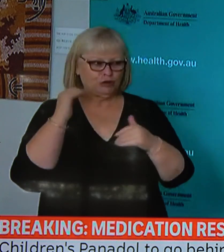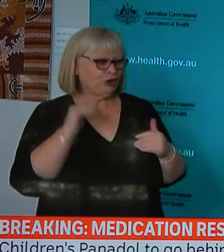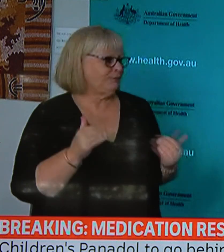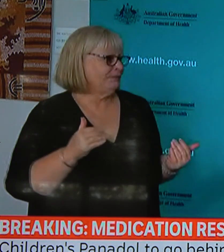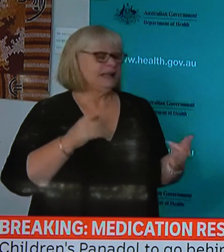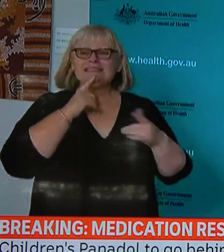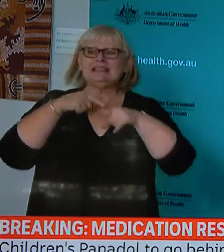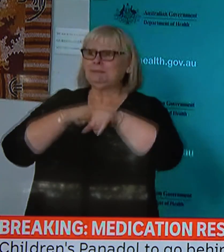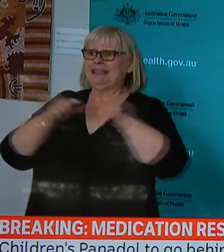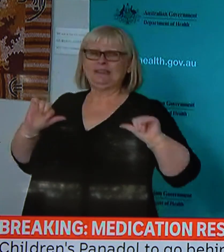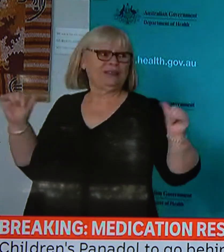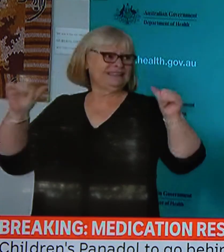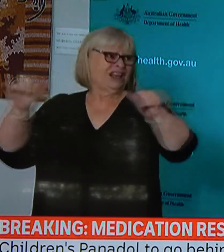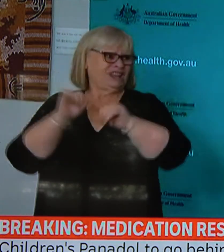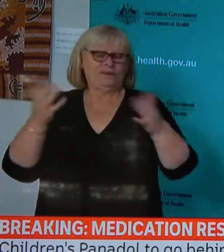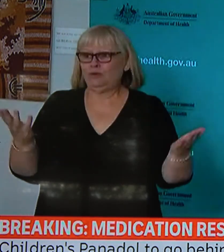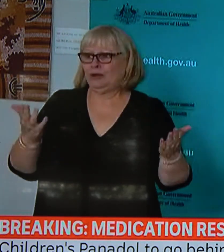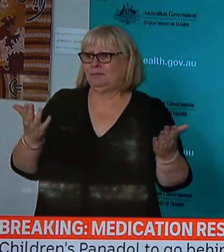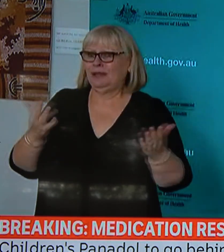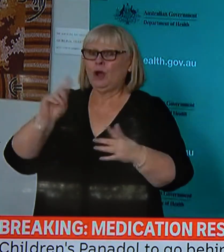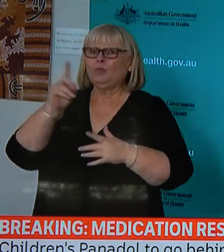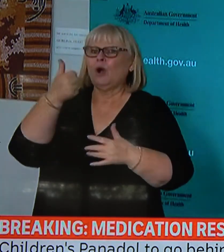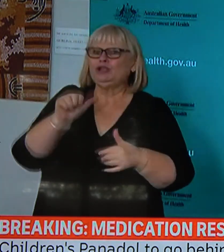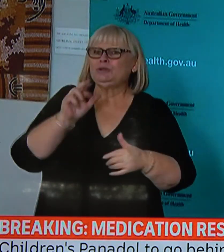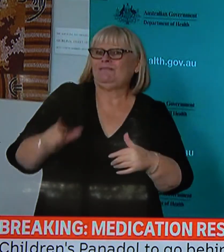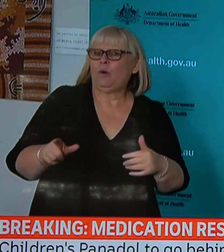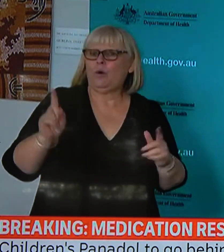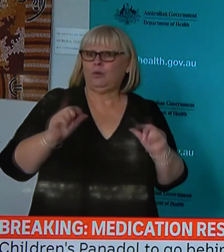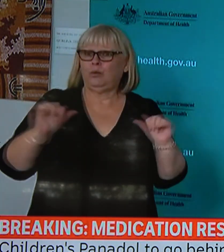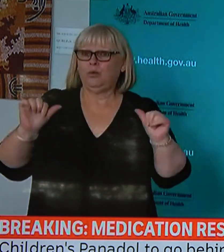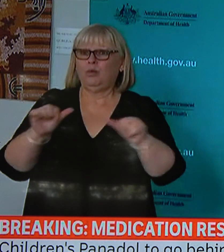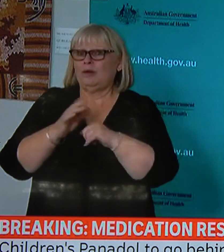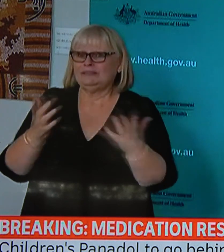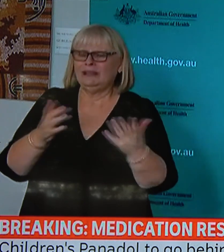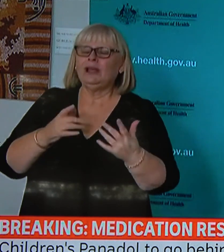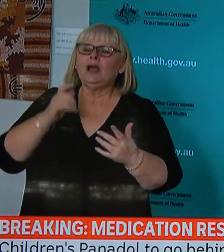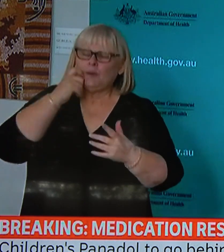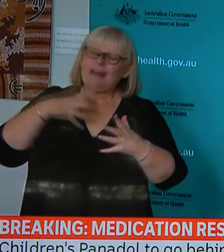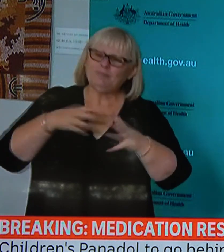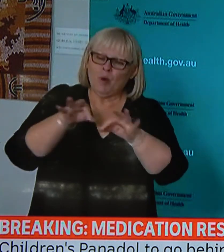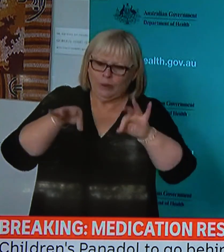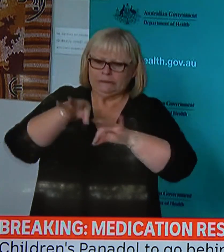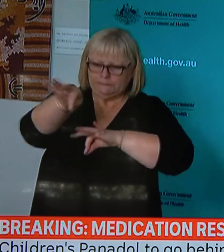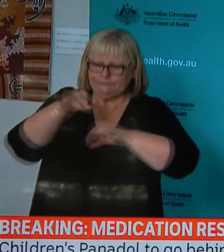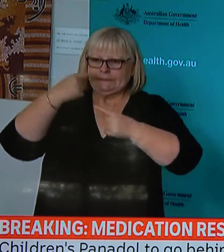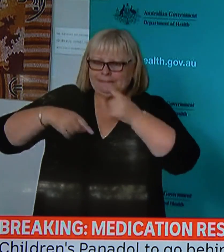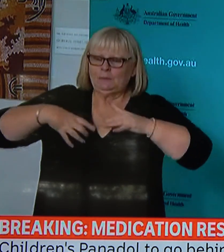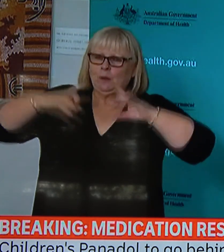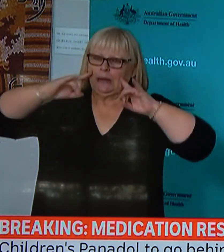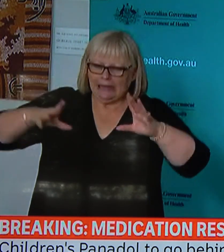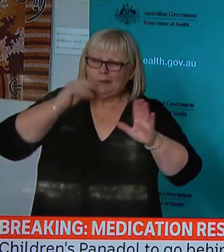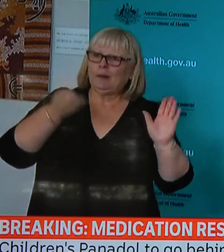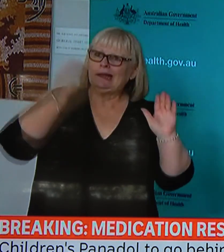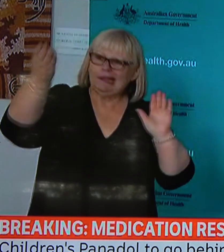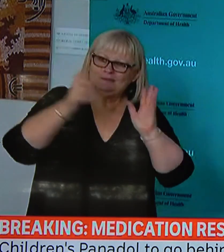So it depends on the size of the room and depends on how the room's being used. So we will come through with further details, which will go to the